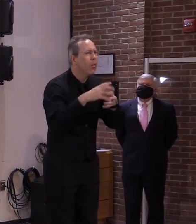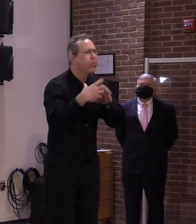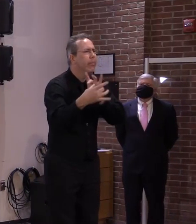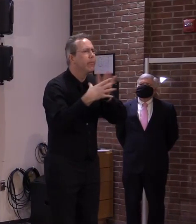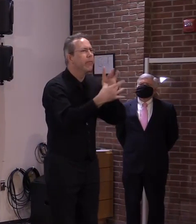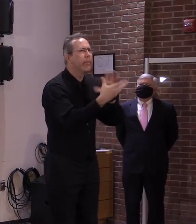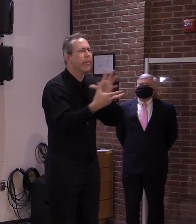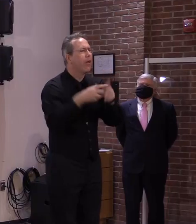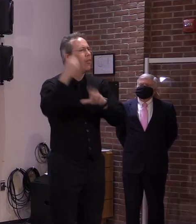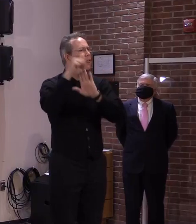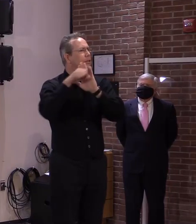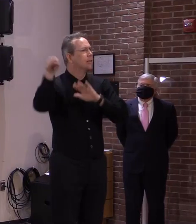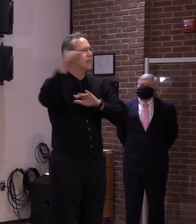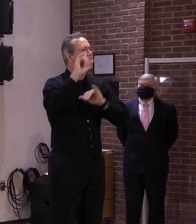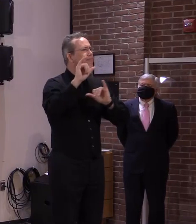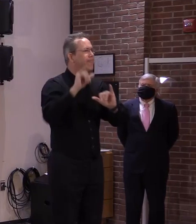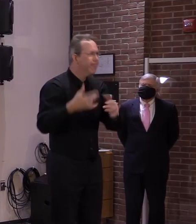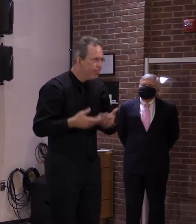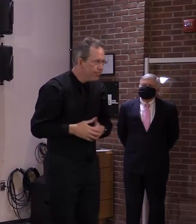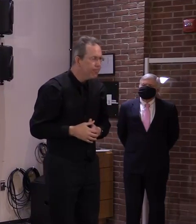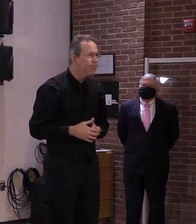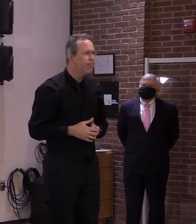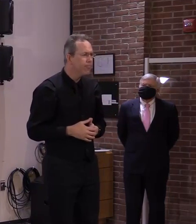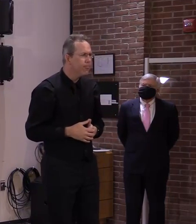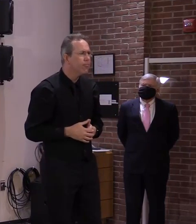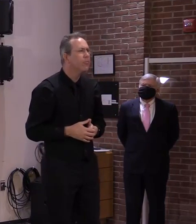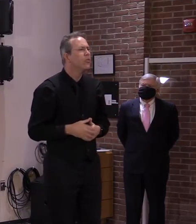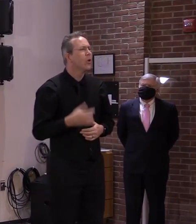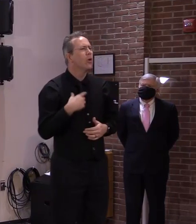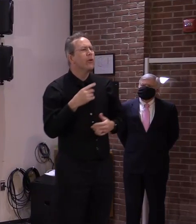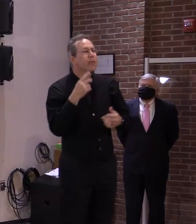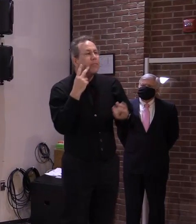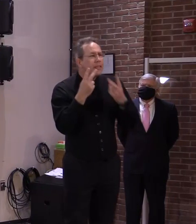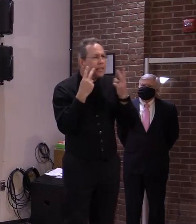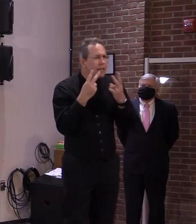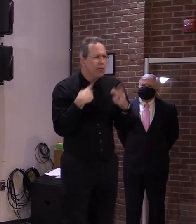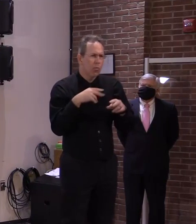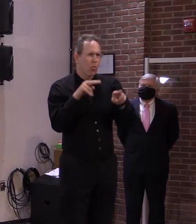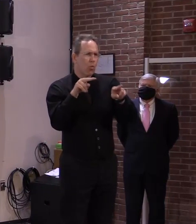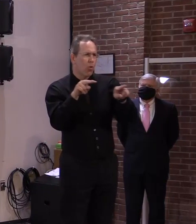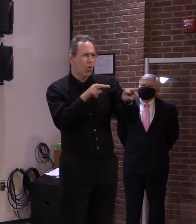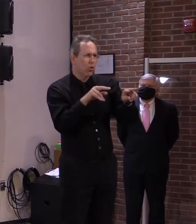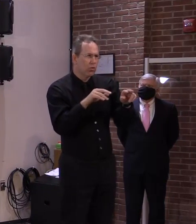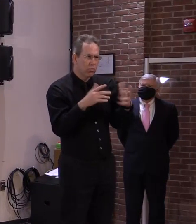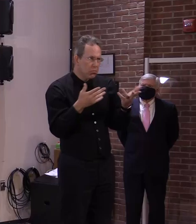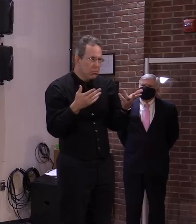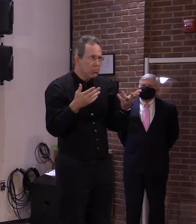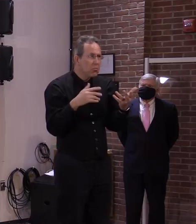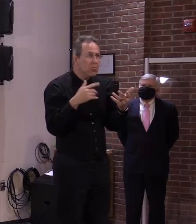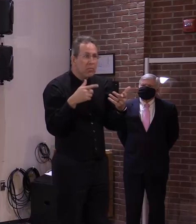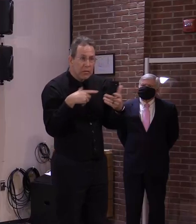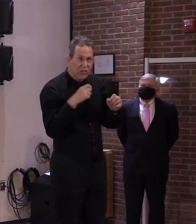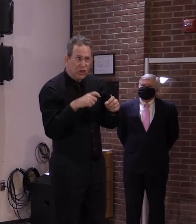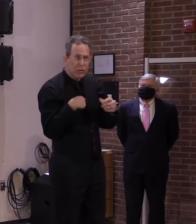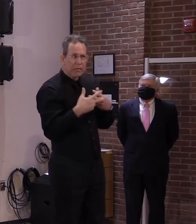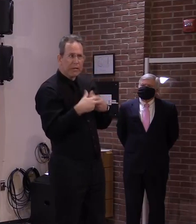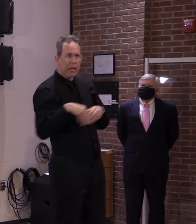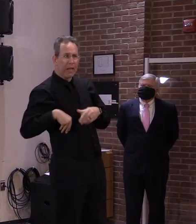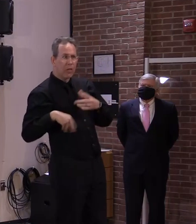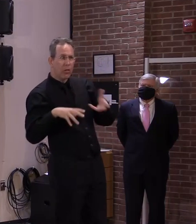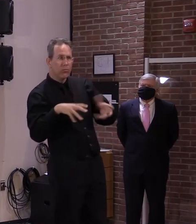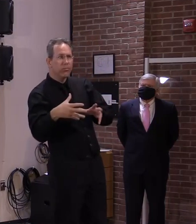any cases where there's stockpiling going on or not utilizing their allocation so that